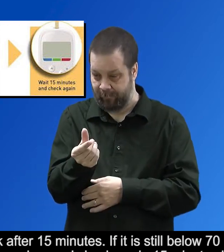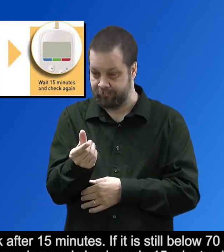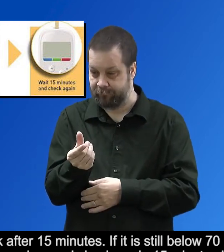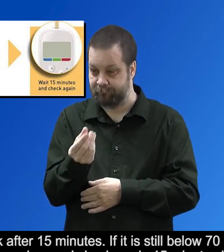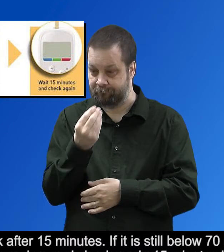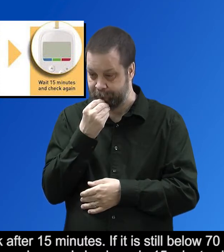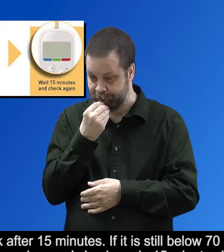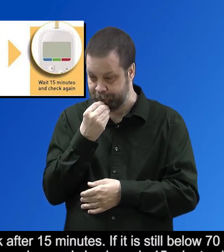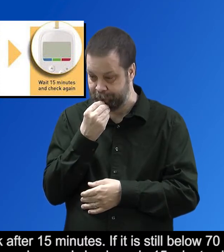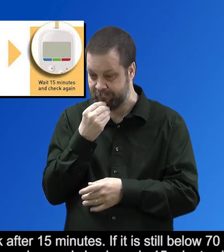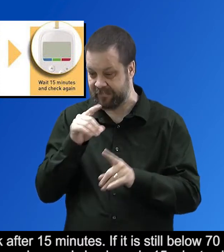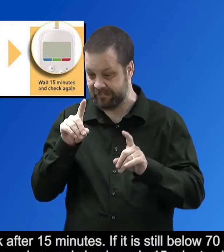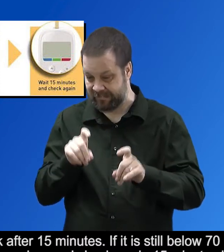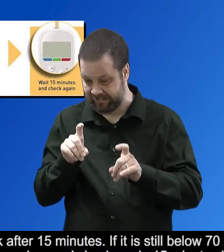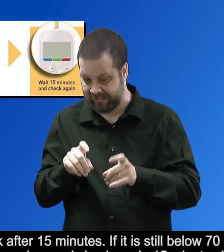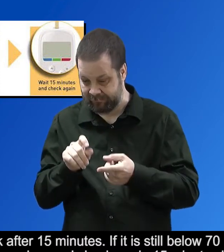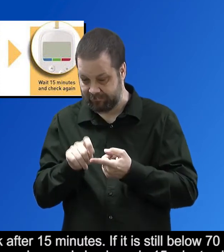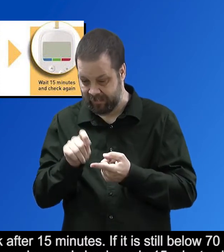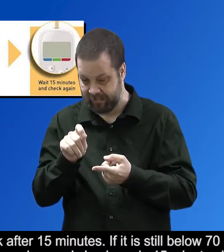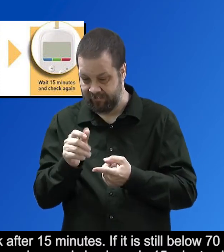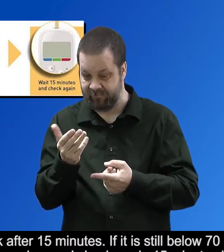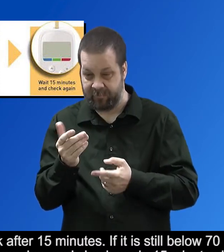check again 15 minutes later.